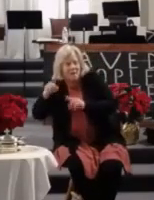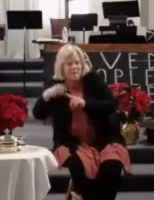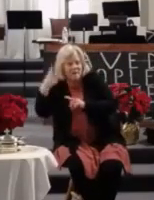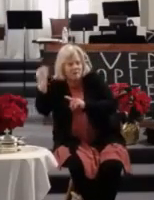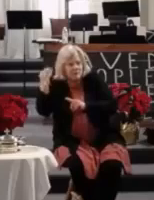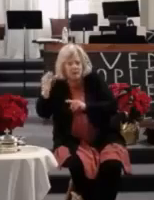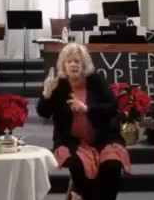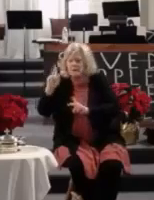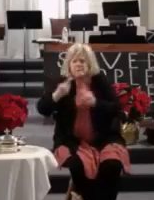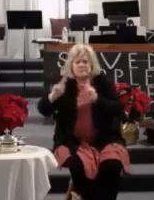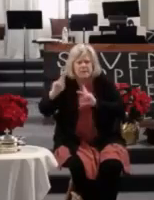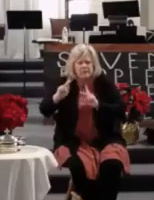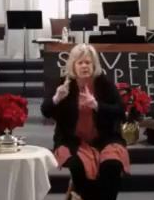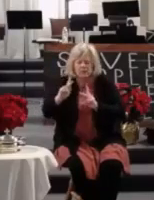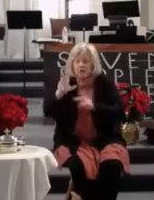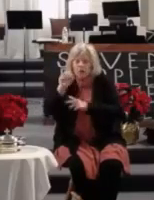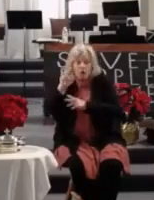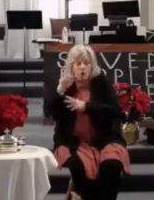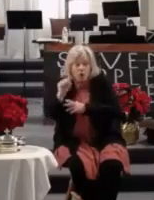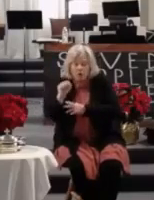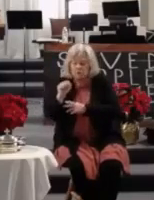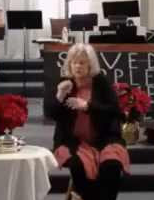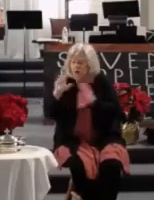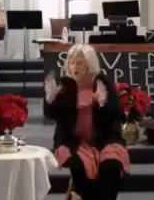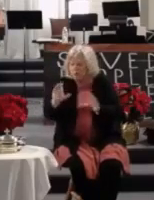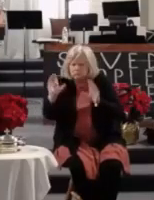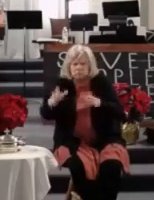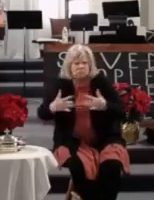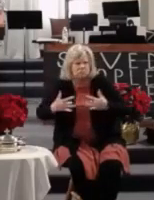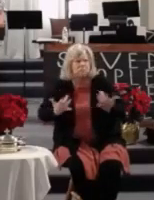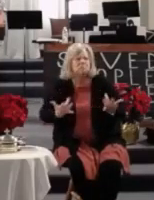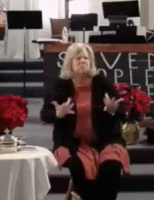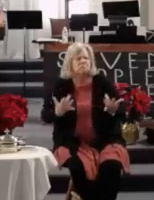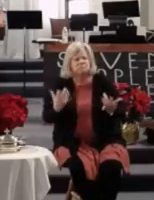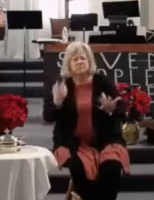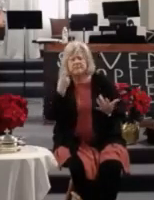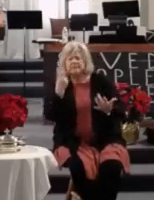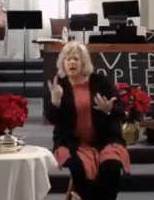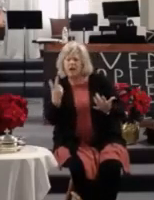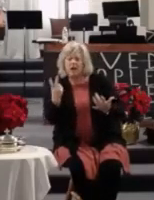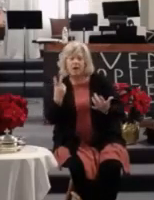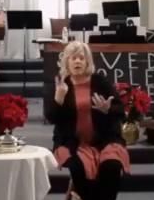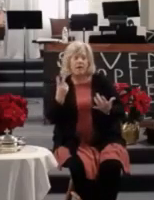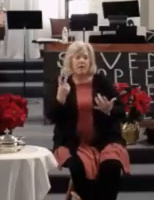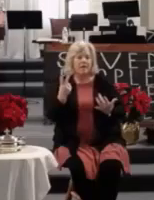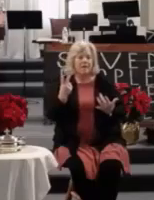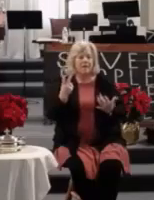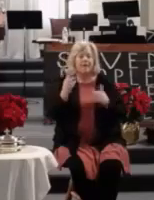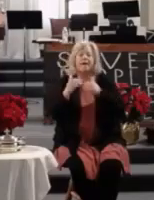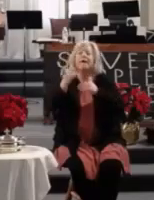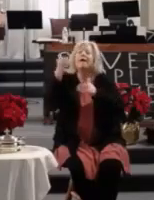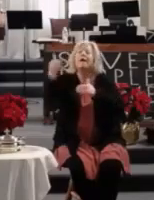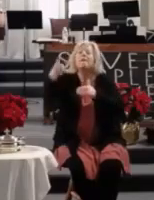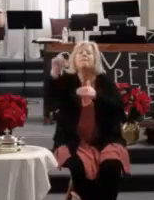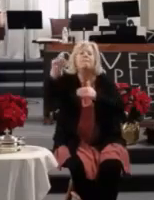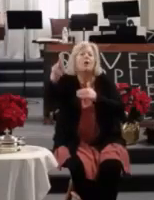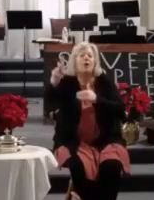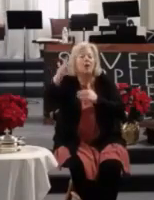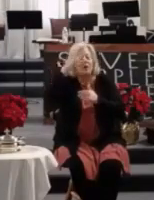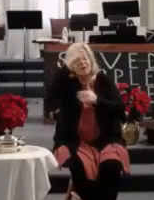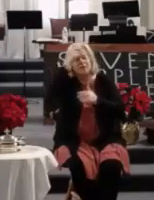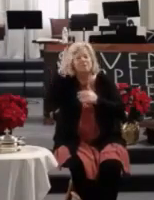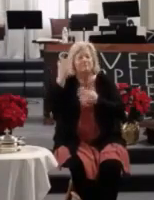People, cars, activities. The park across the street were a few of the items